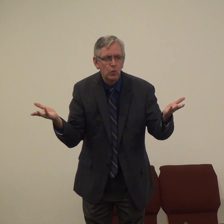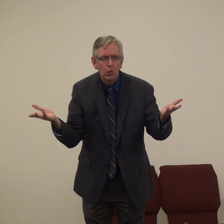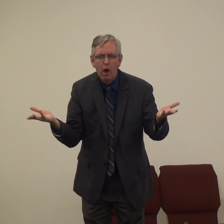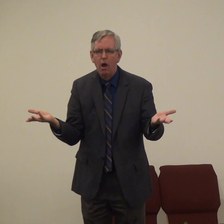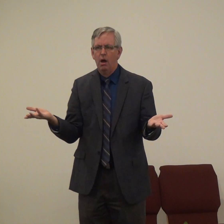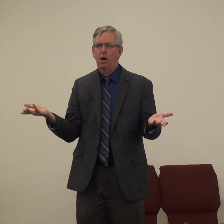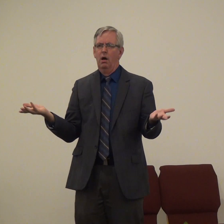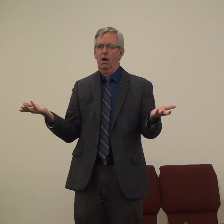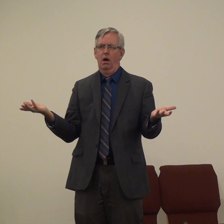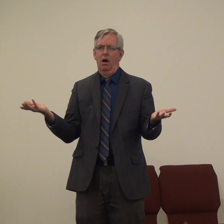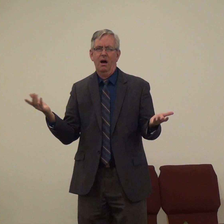it.